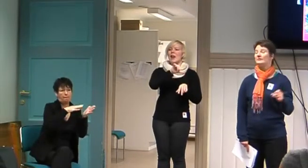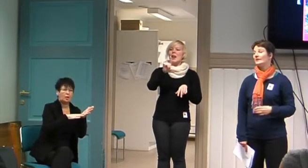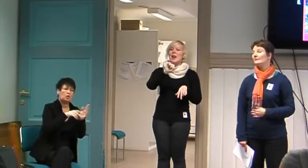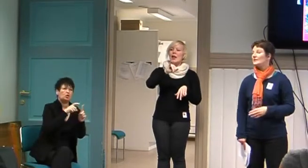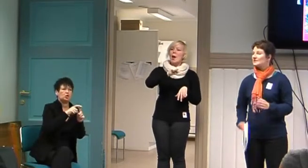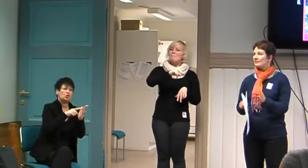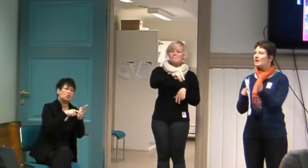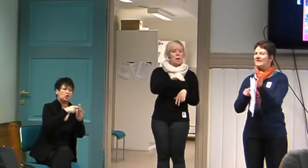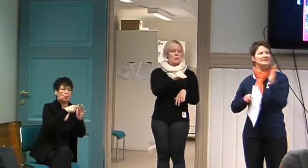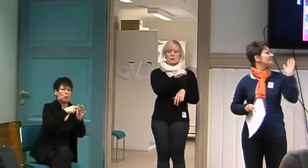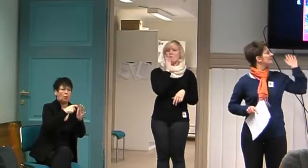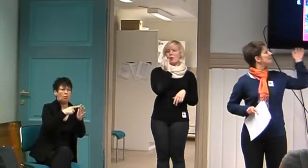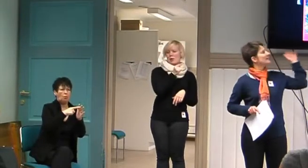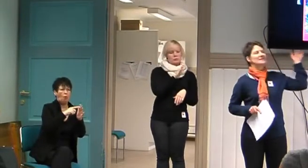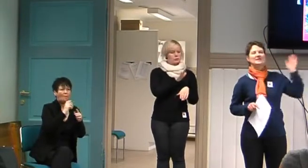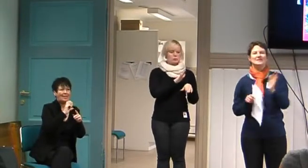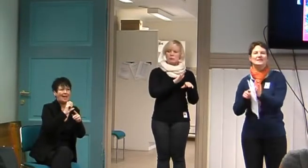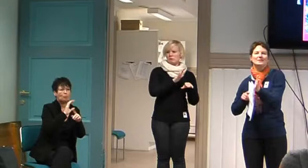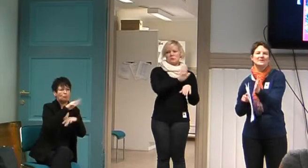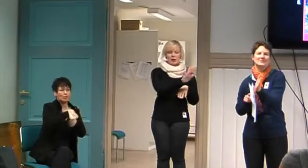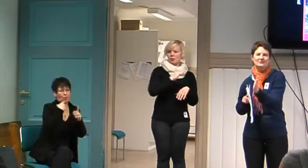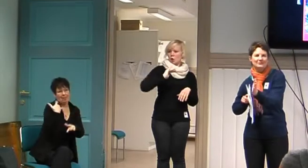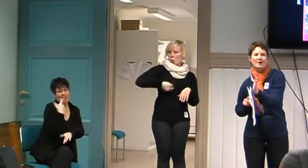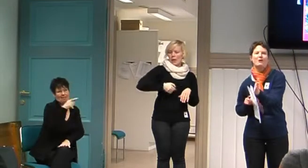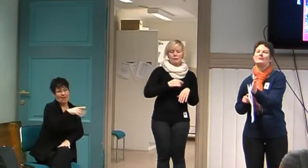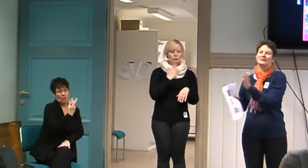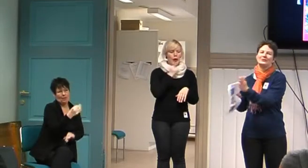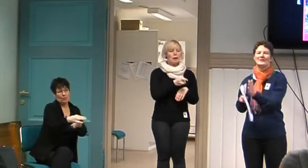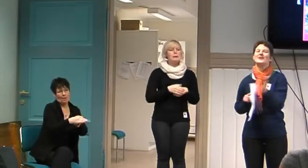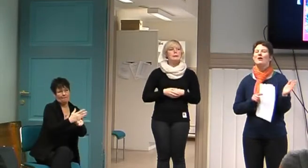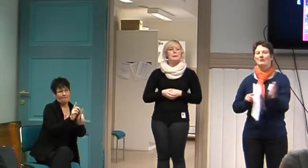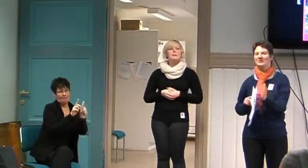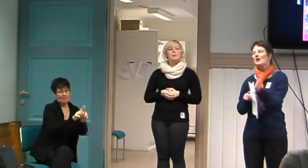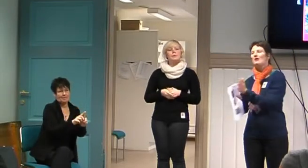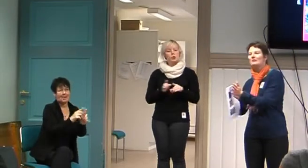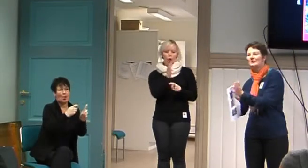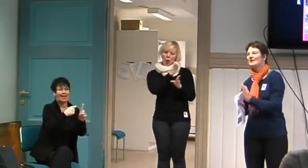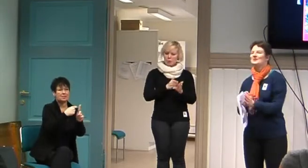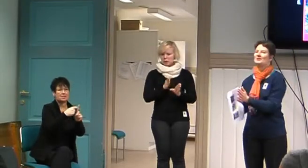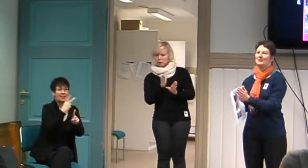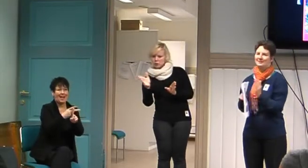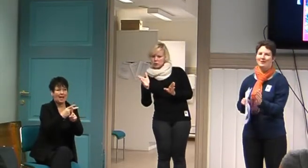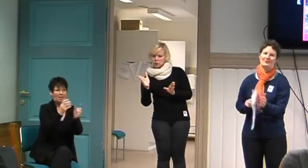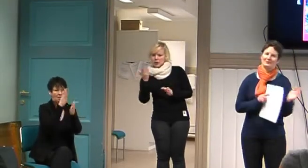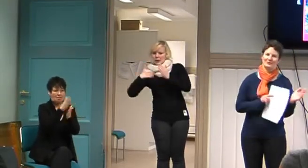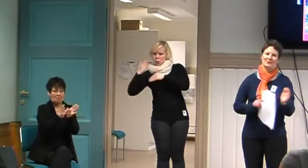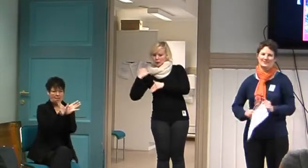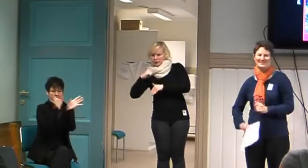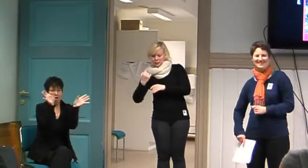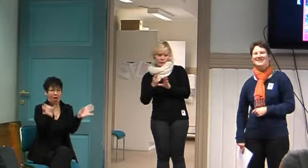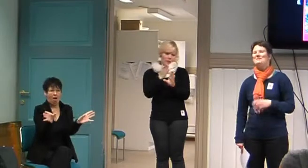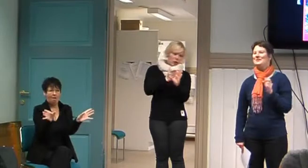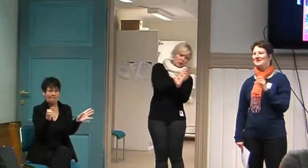to be living. So that Kensington's a little bit sort of half and half. It's half historic and half